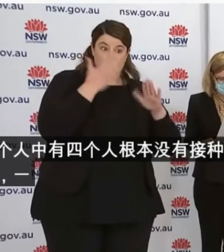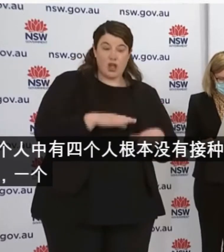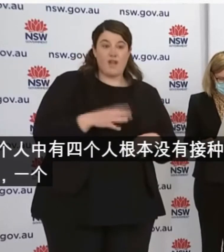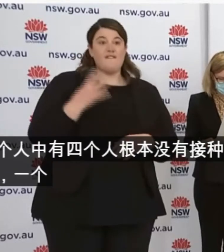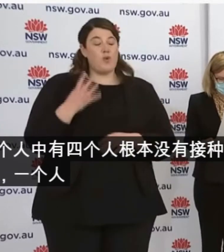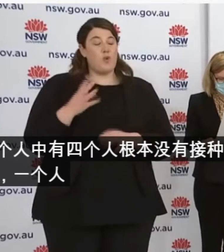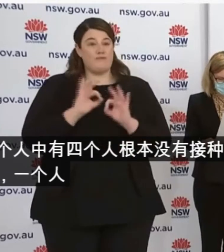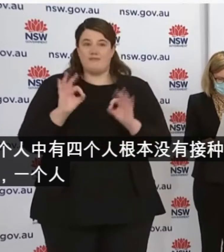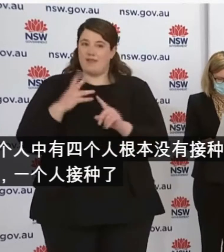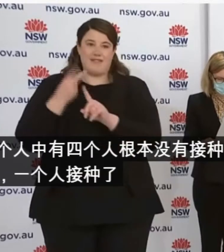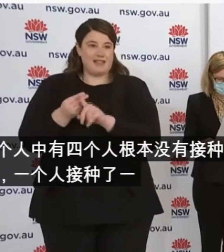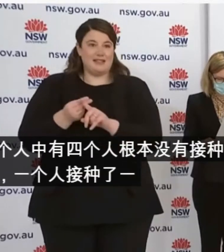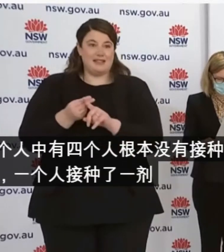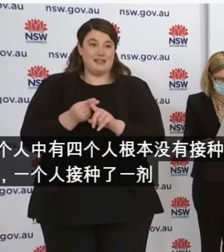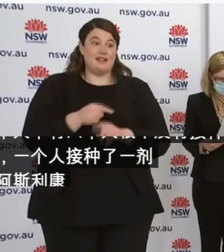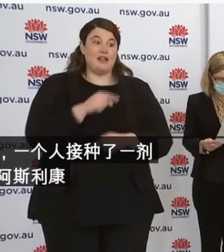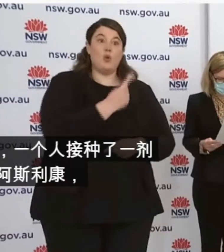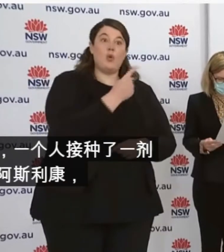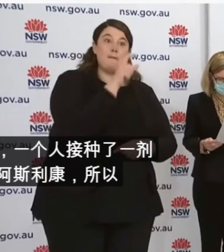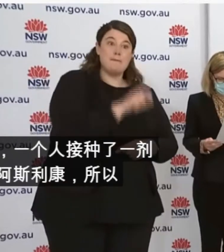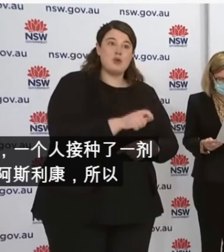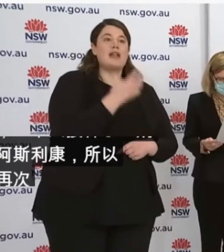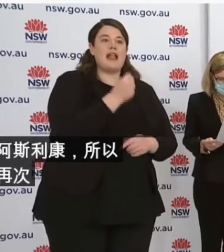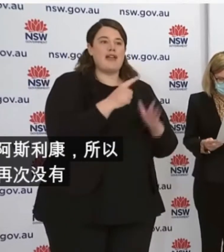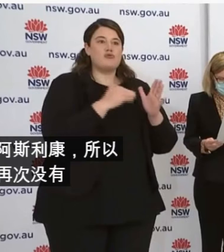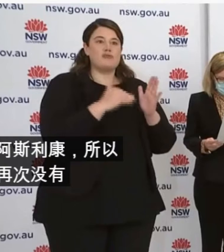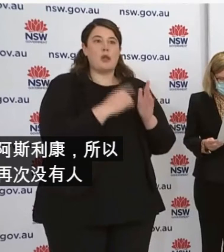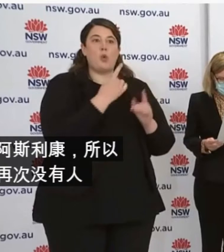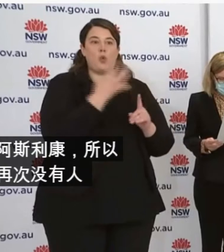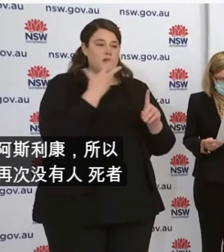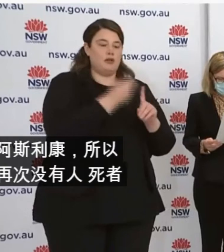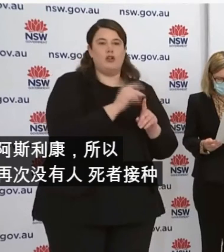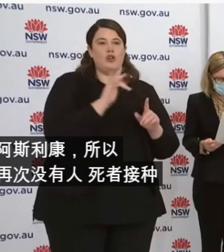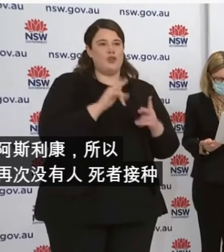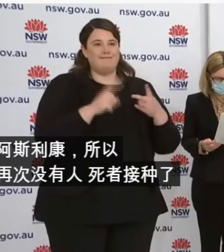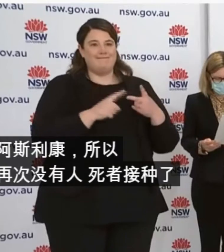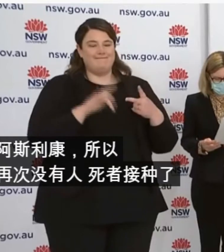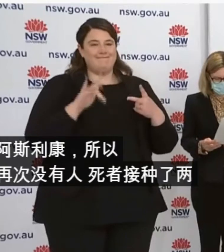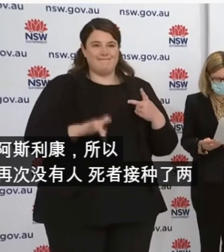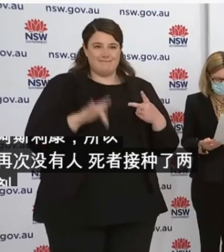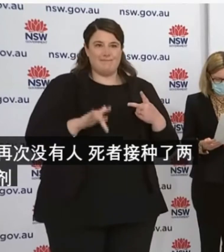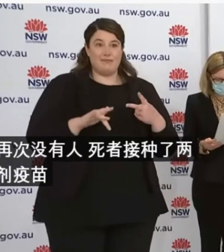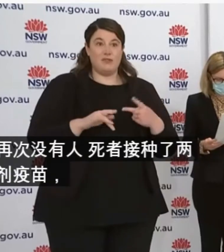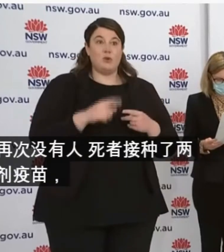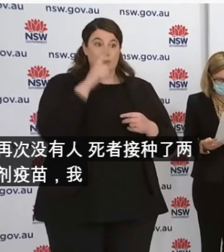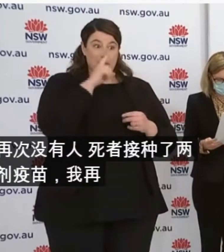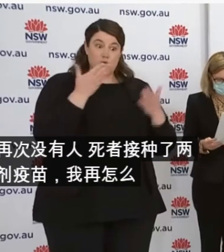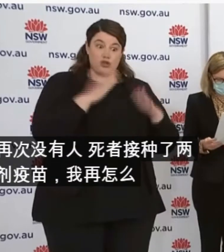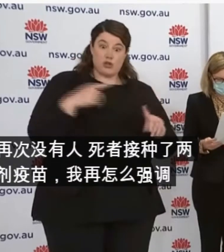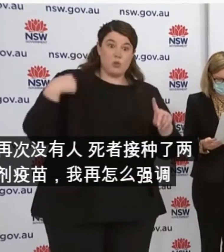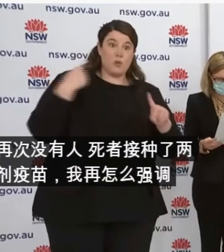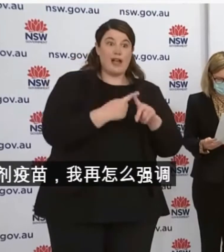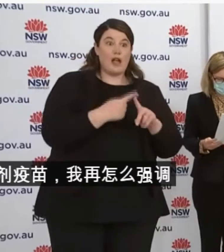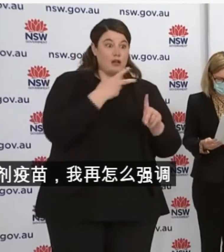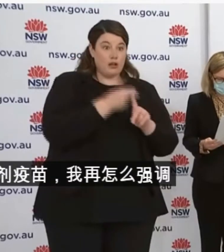all, and 1 person had 1 dose of AstraZeneca. So again, no one who's died has had both doses of the vaccine, and I